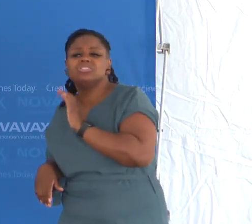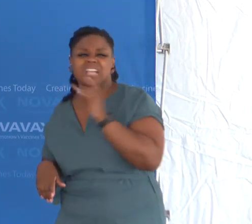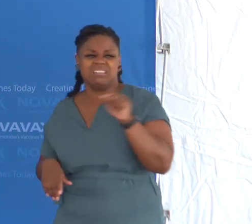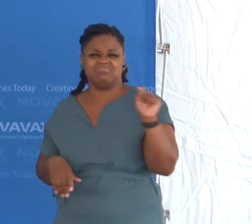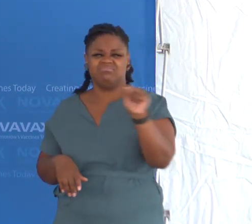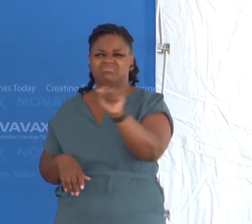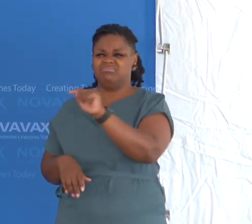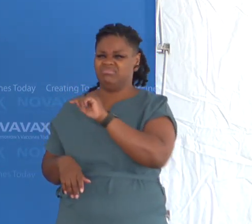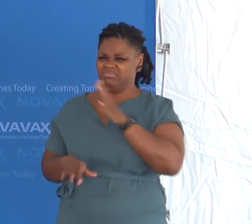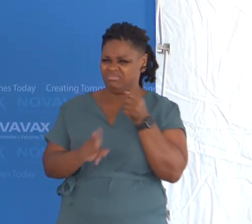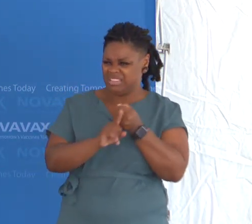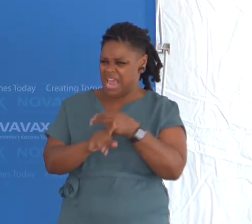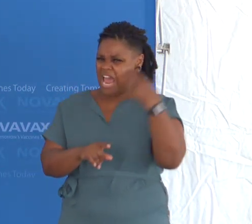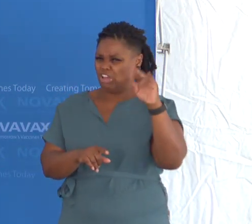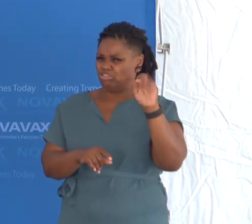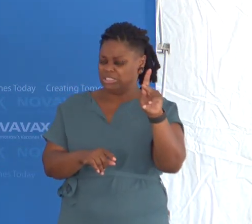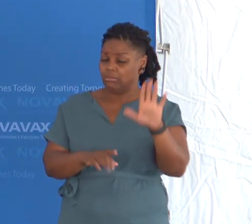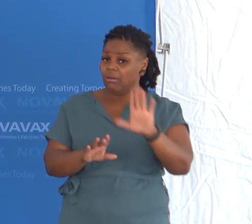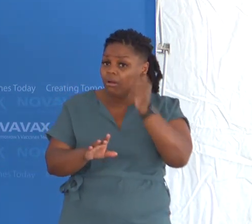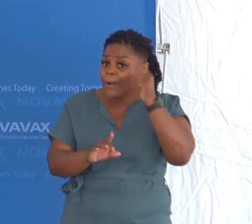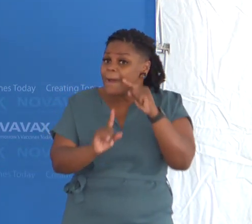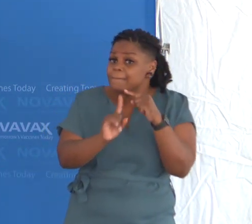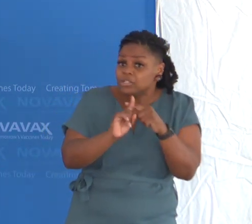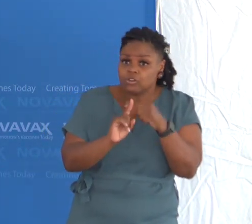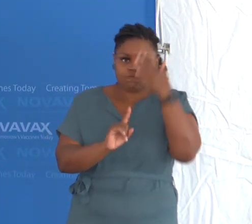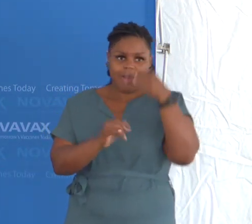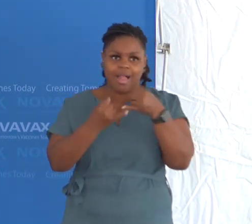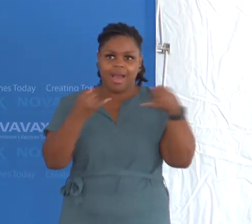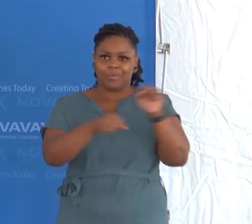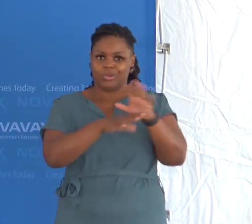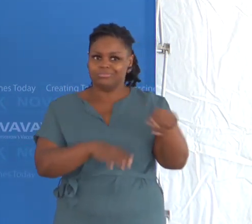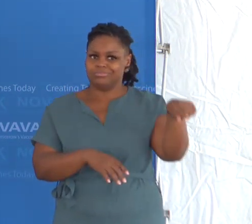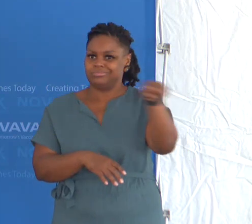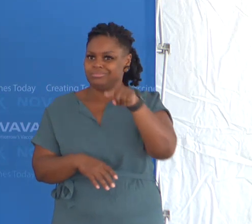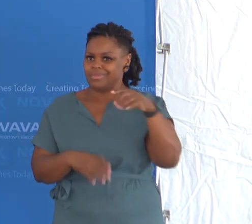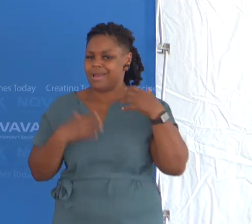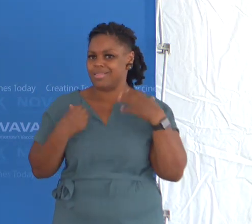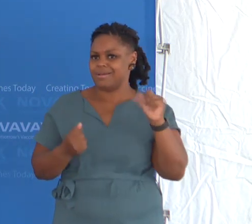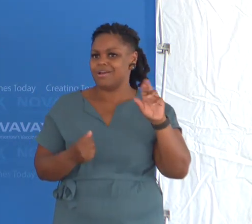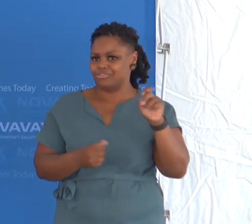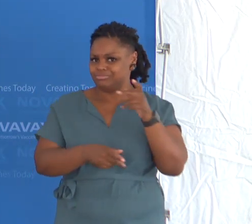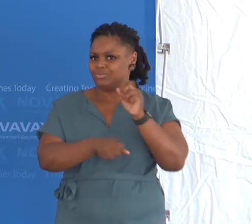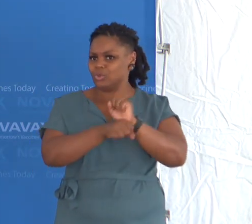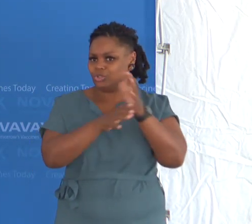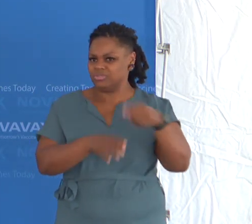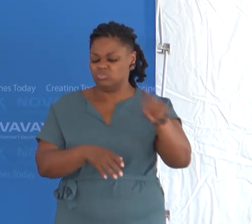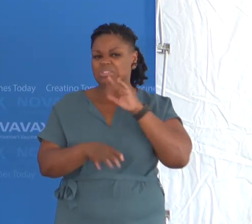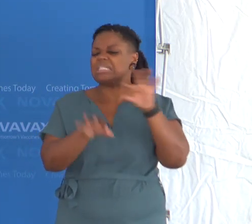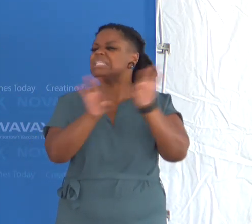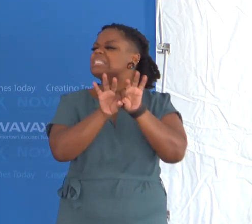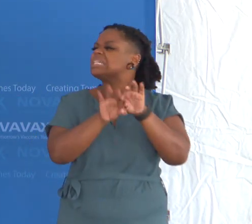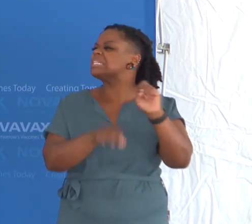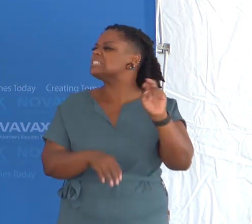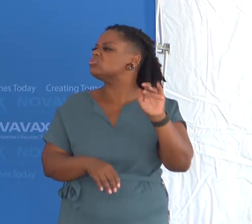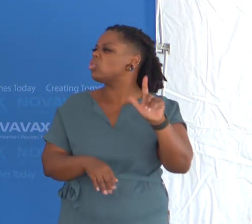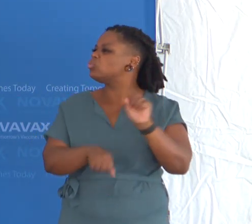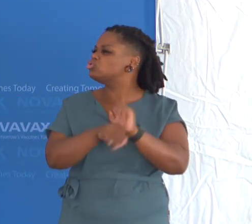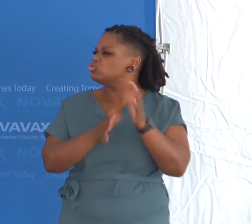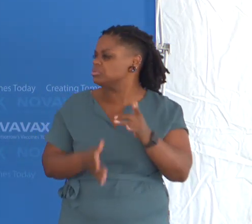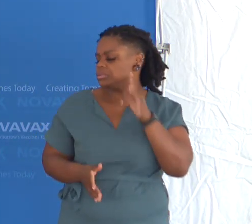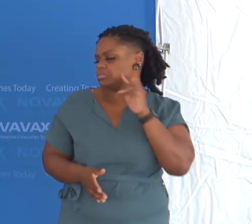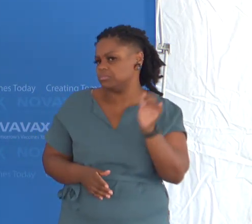critical frontline healthcare workers, essential workers in public safety, education, and in